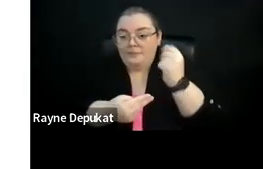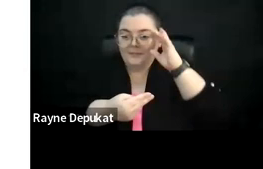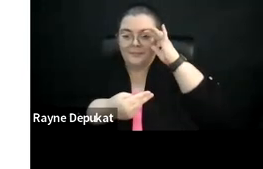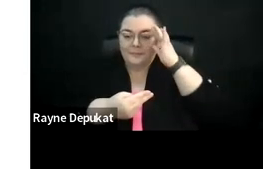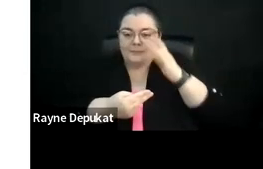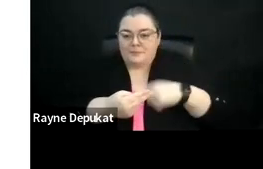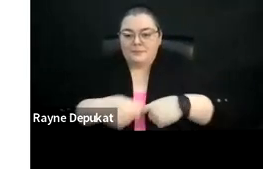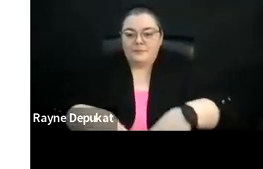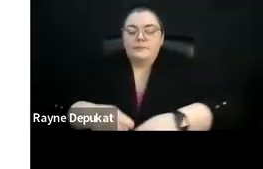or both.